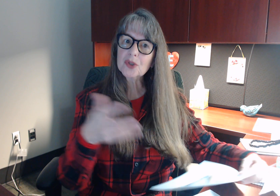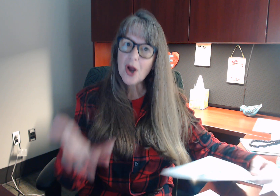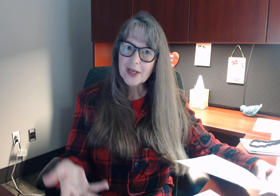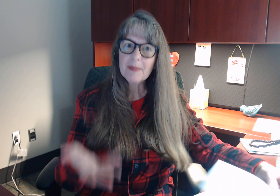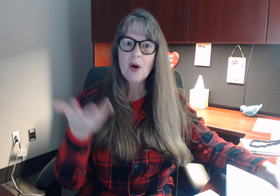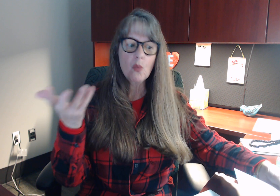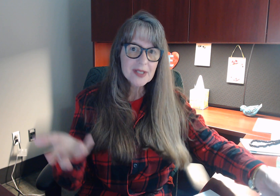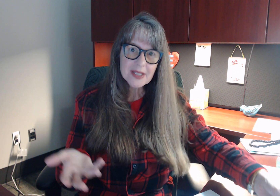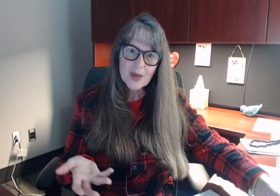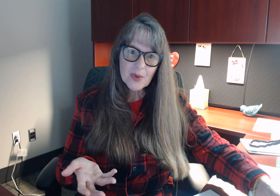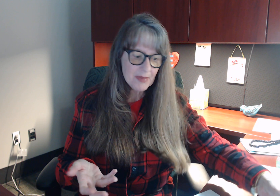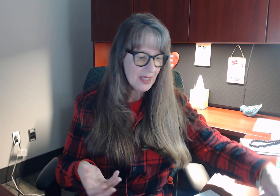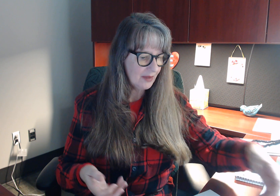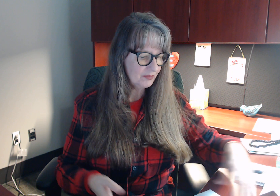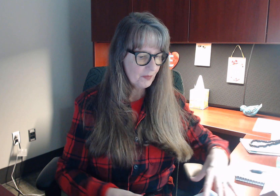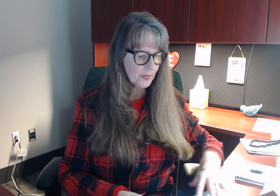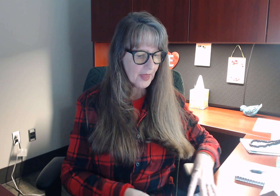talking about? What is it that we mean?